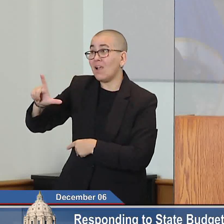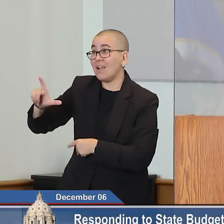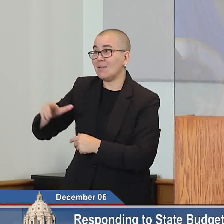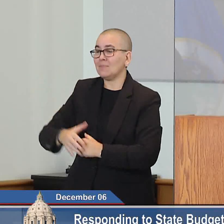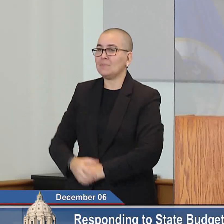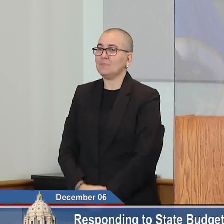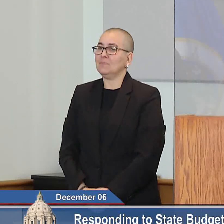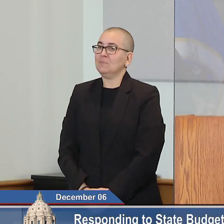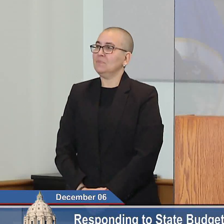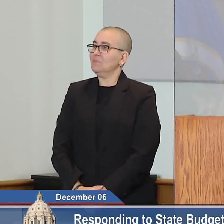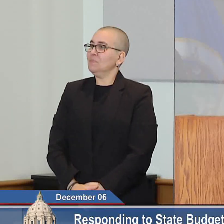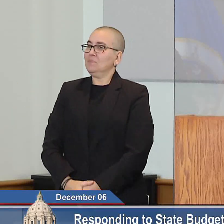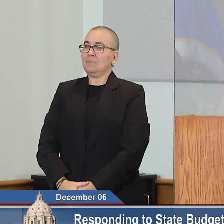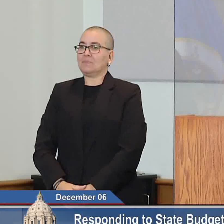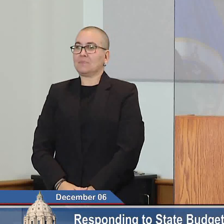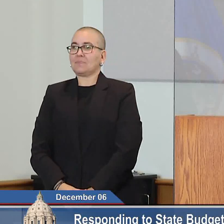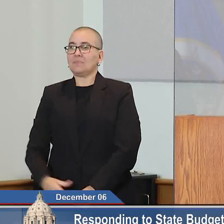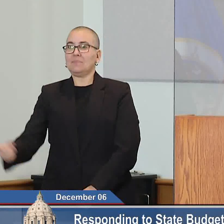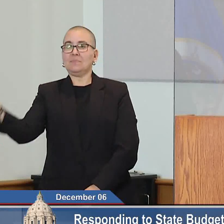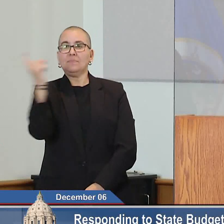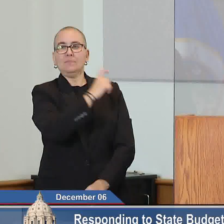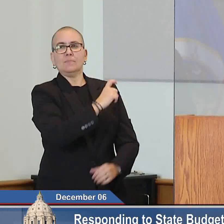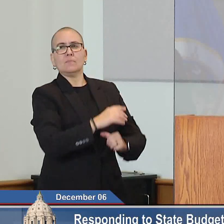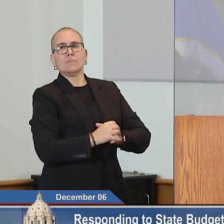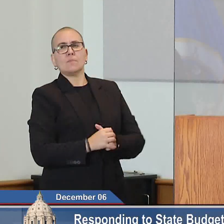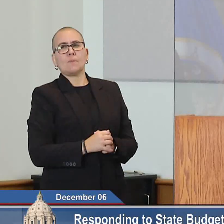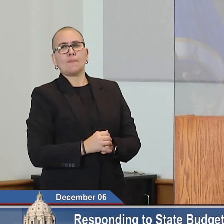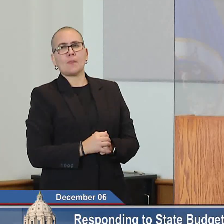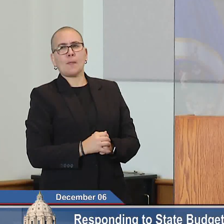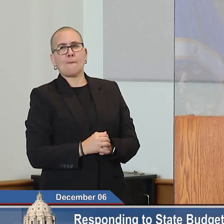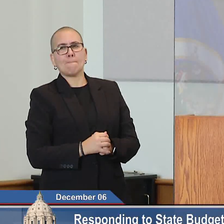Yeah. you said at one point we can't.